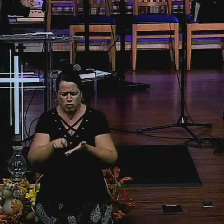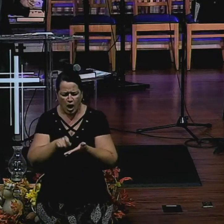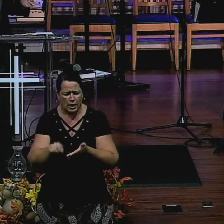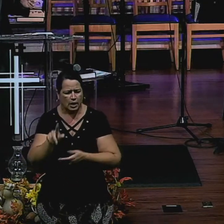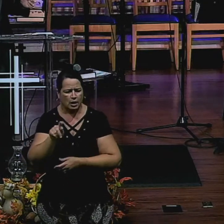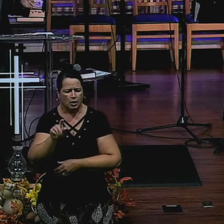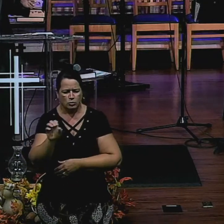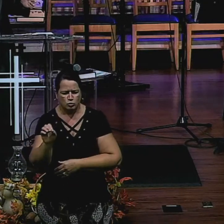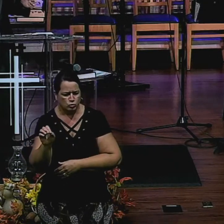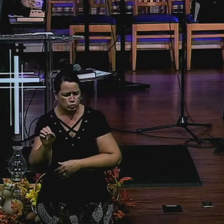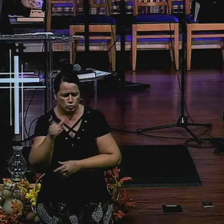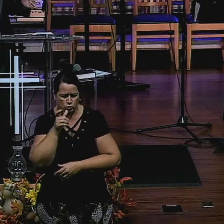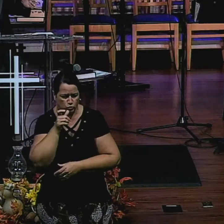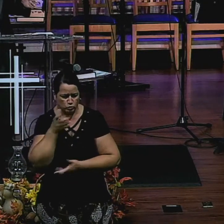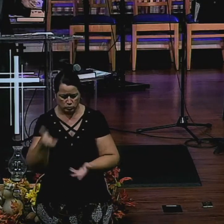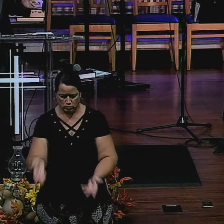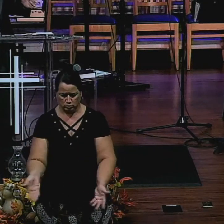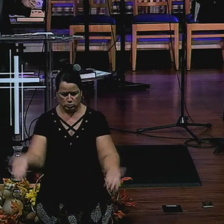You know,